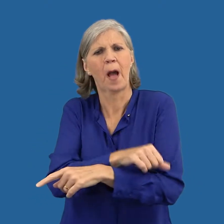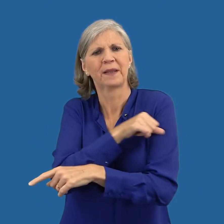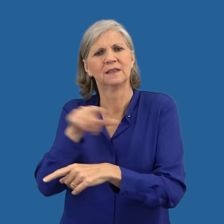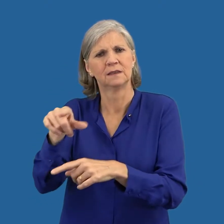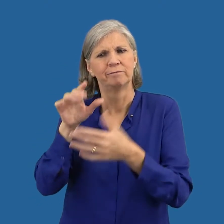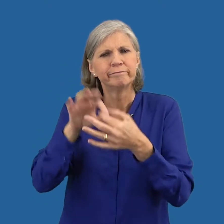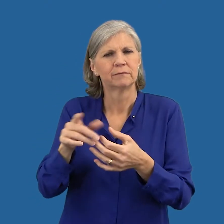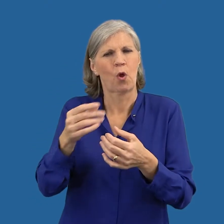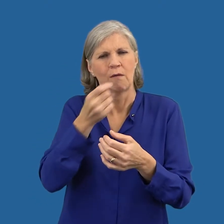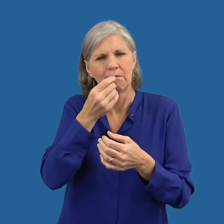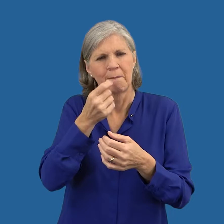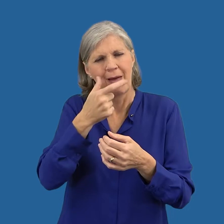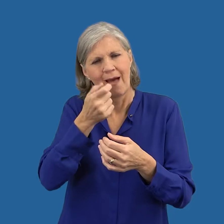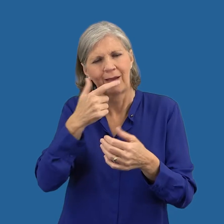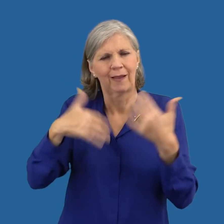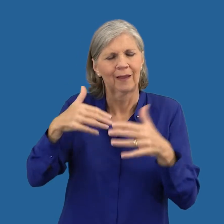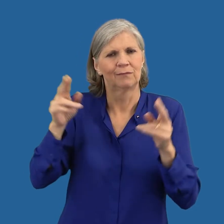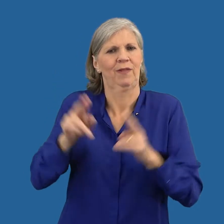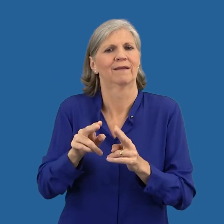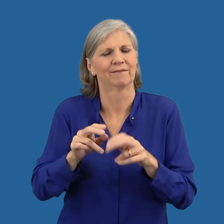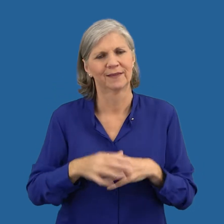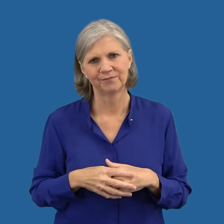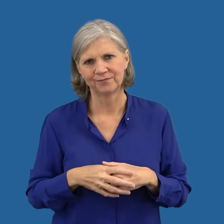Speak to your pharmacist for advice on pain relief.